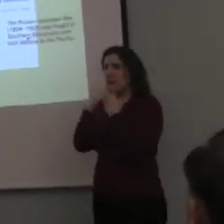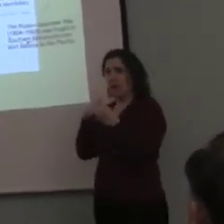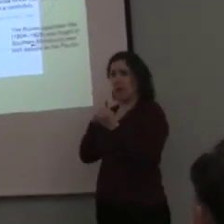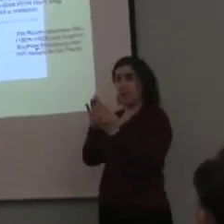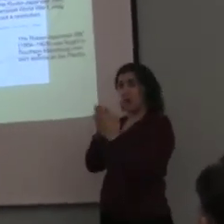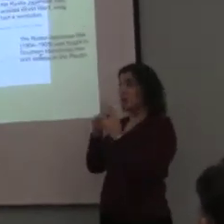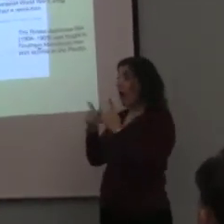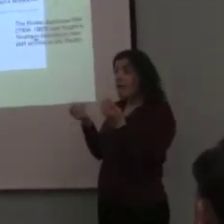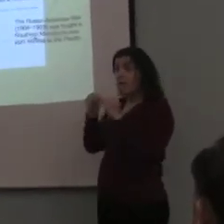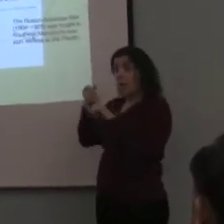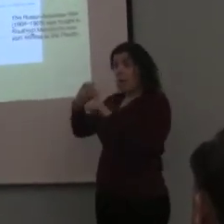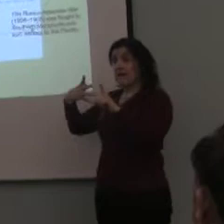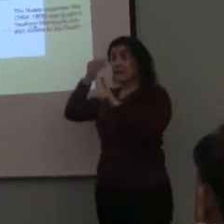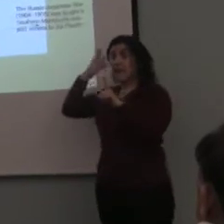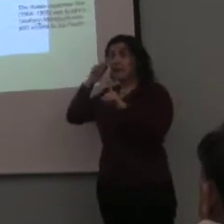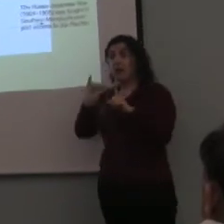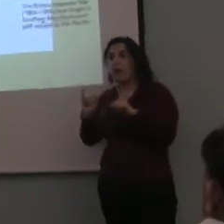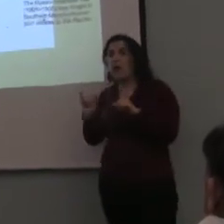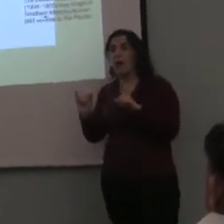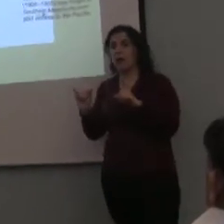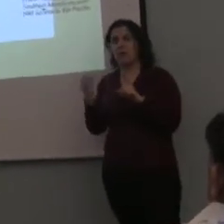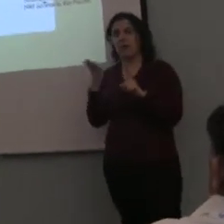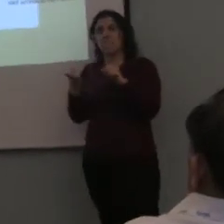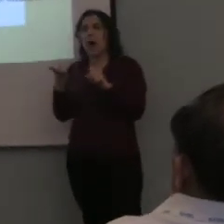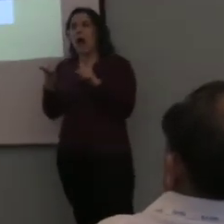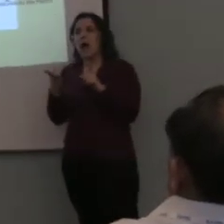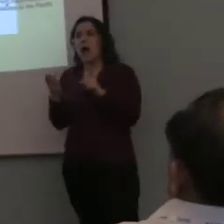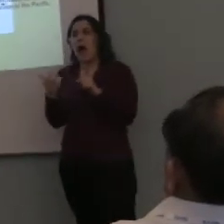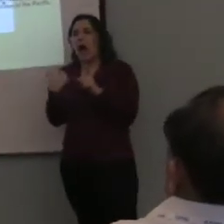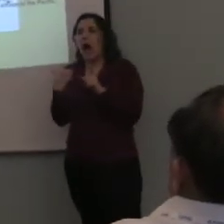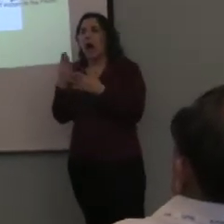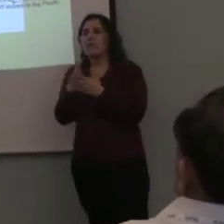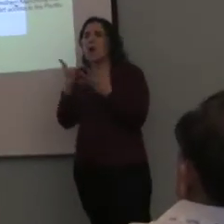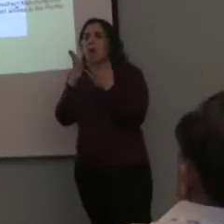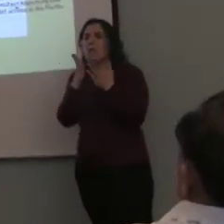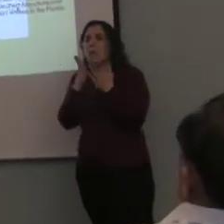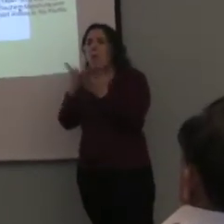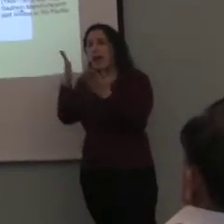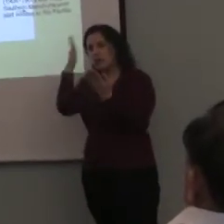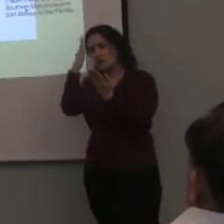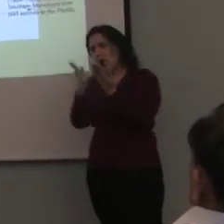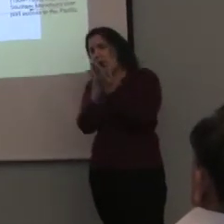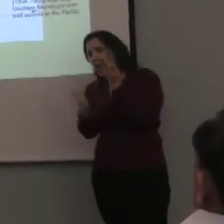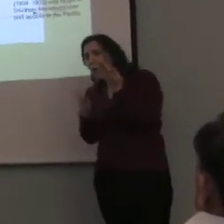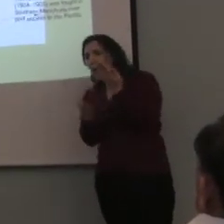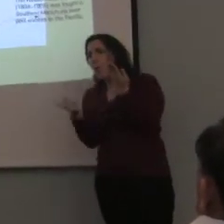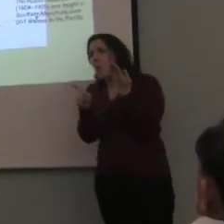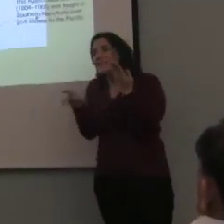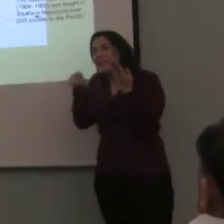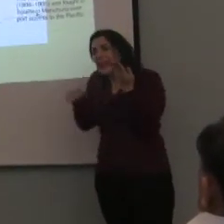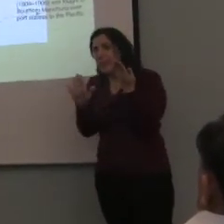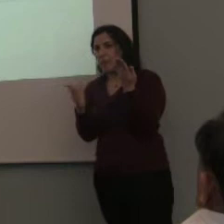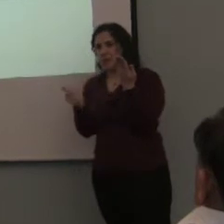So there must be some way to get at some of this interesting information, right?